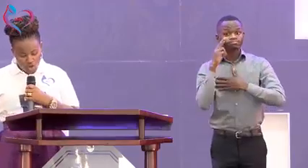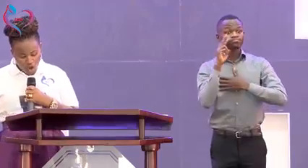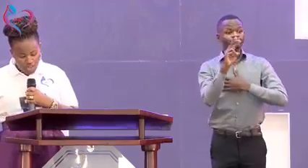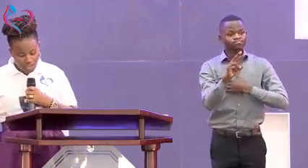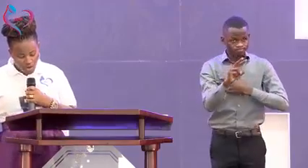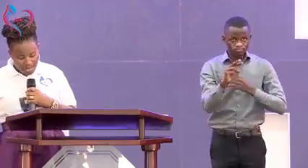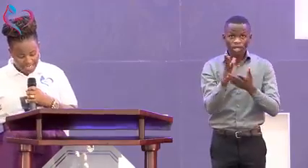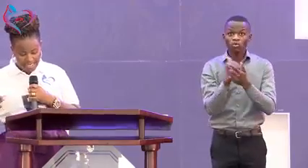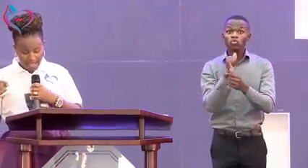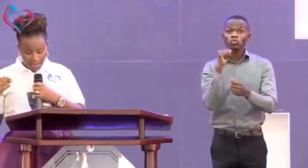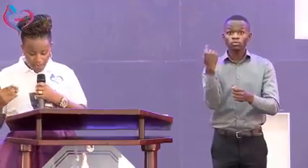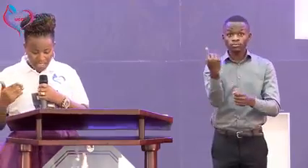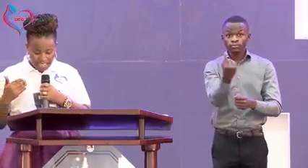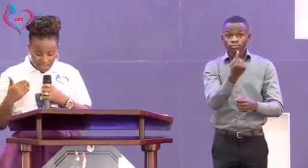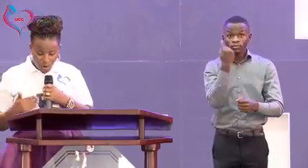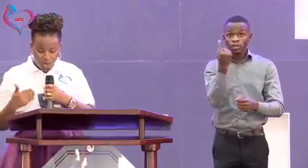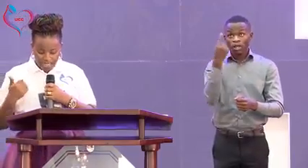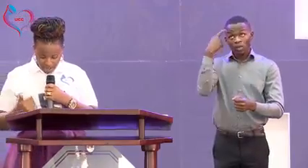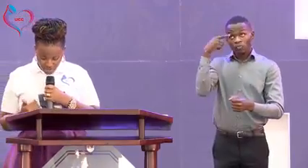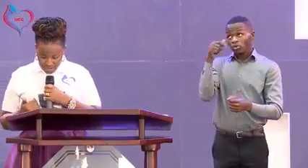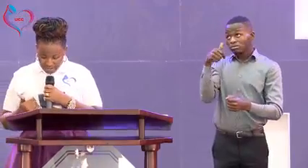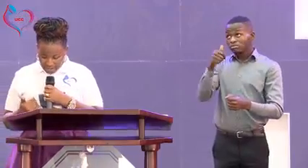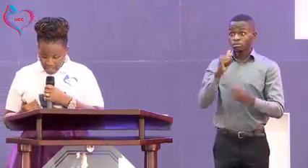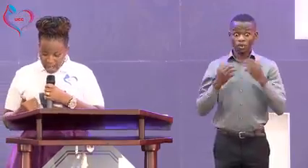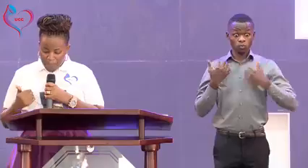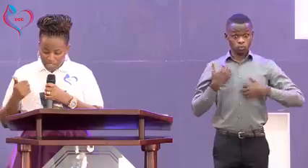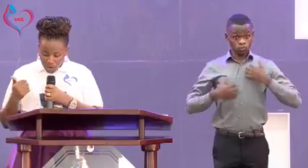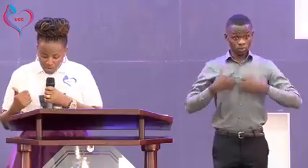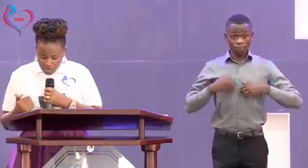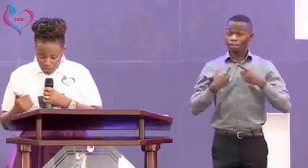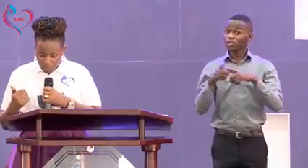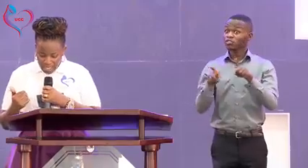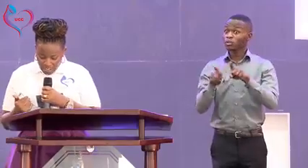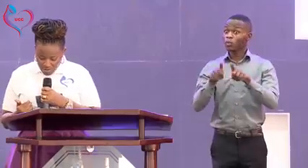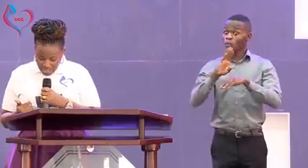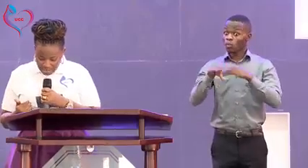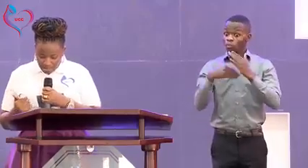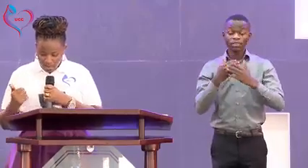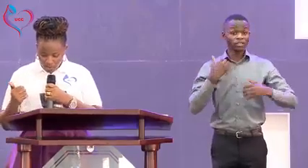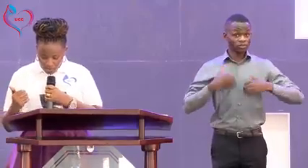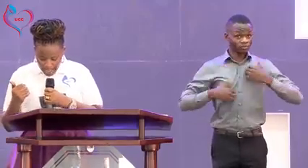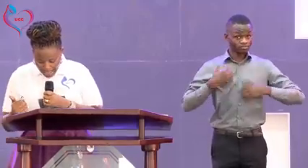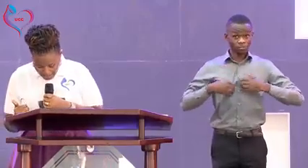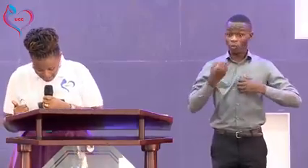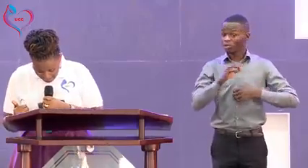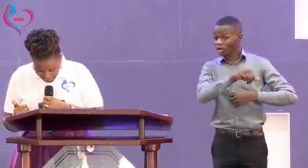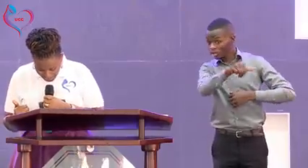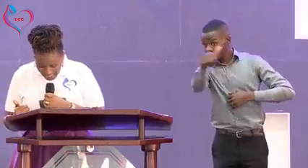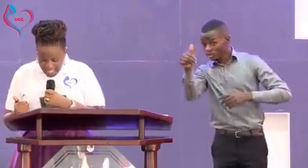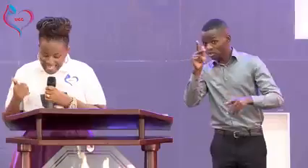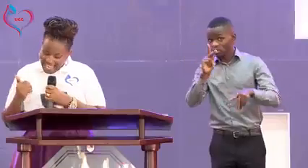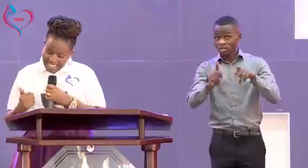out not only for his own interests, but also for the interests of